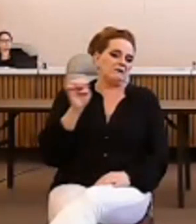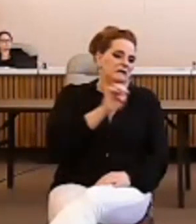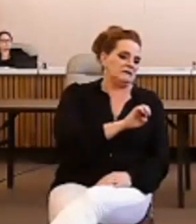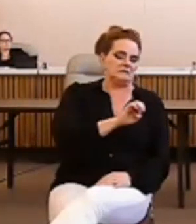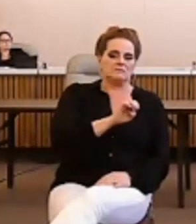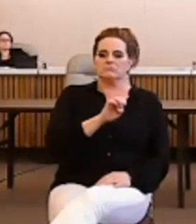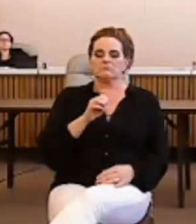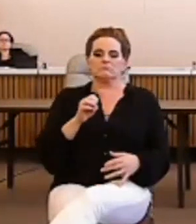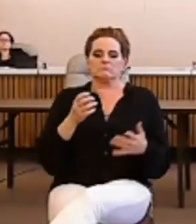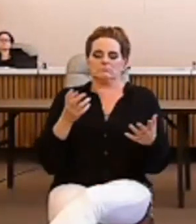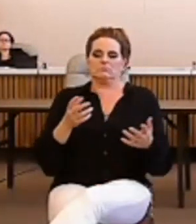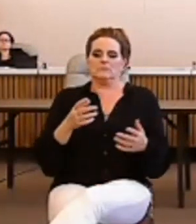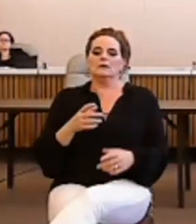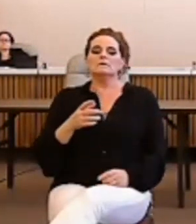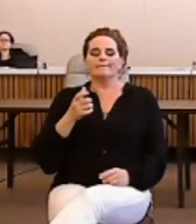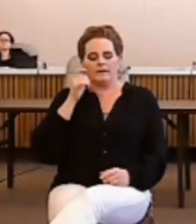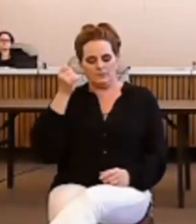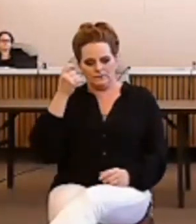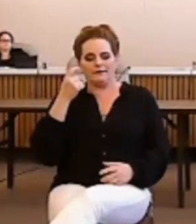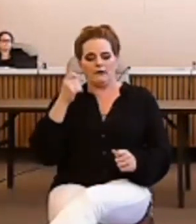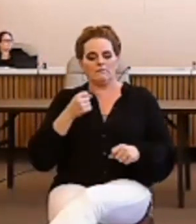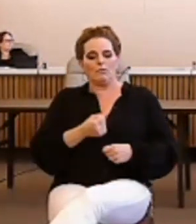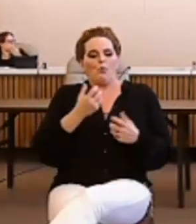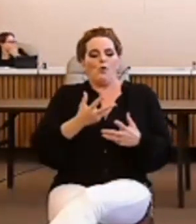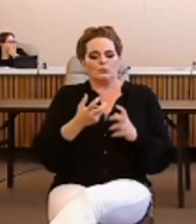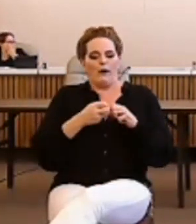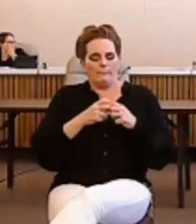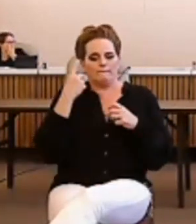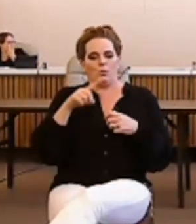which we understand can cause some issues for the